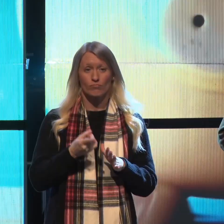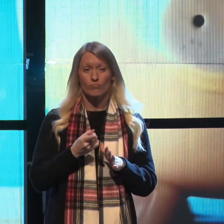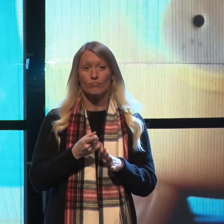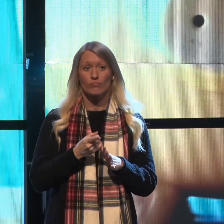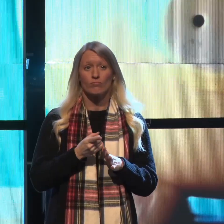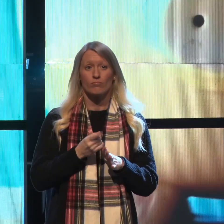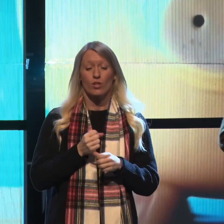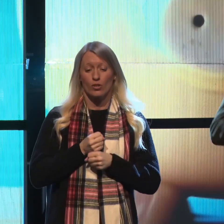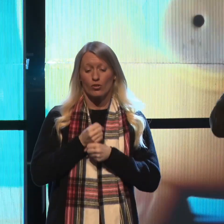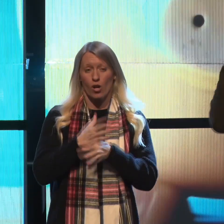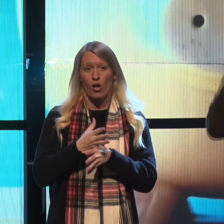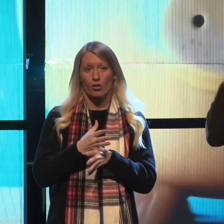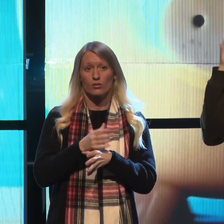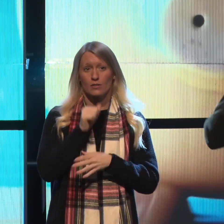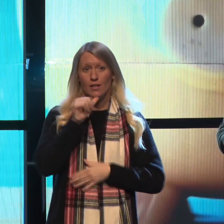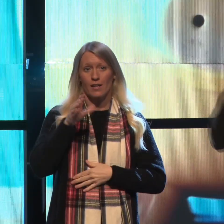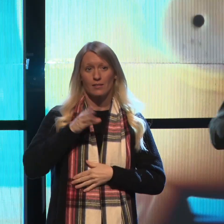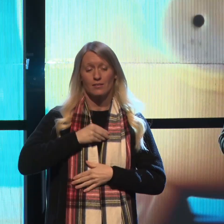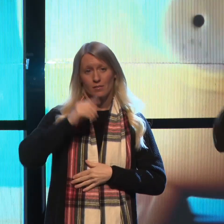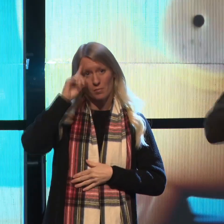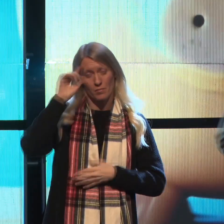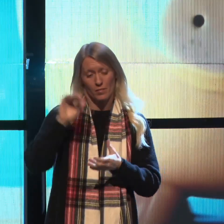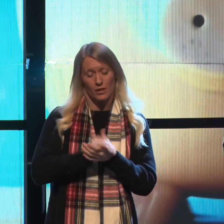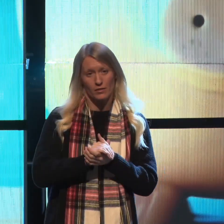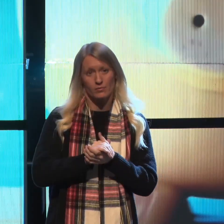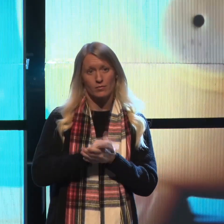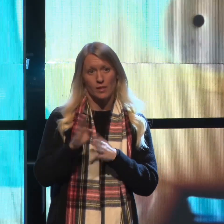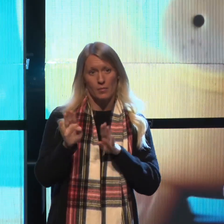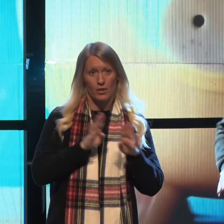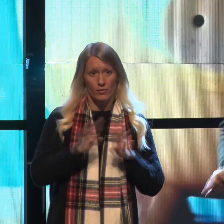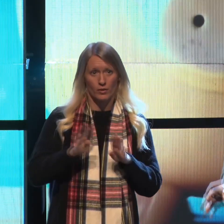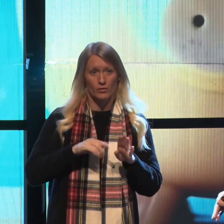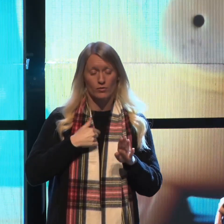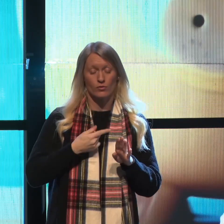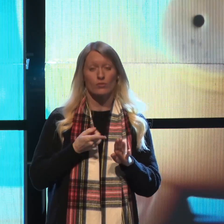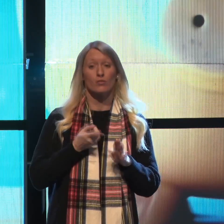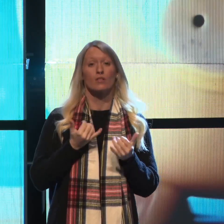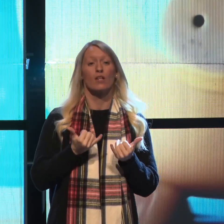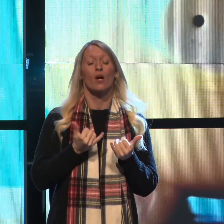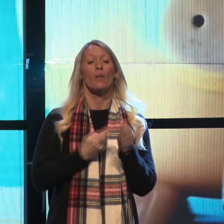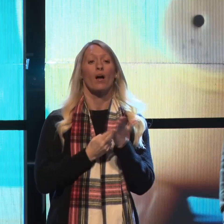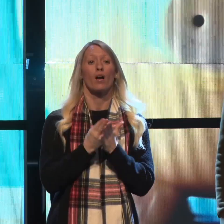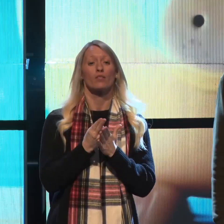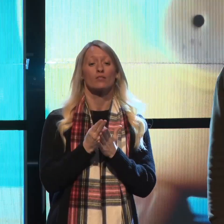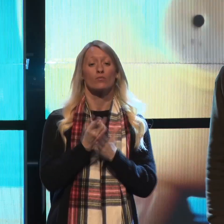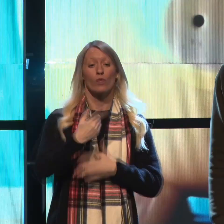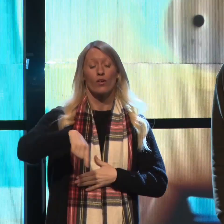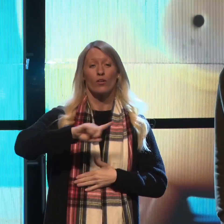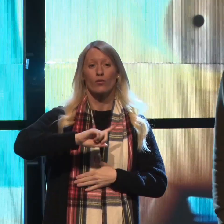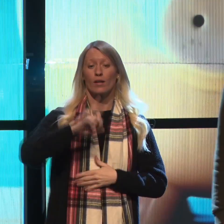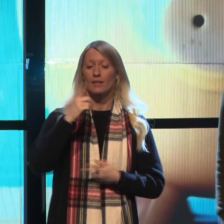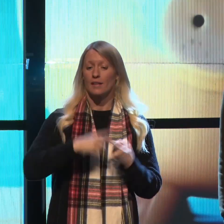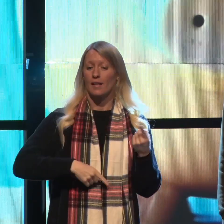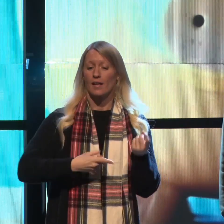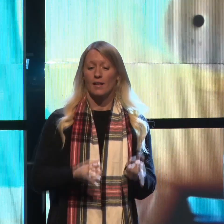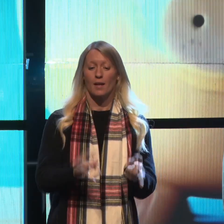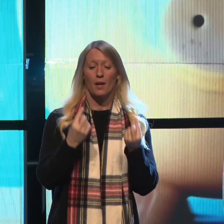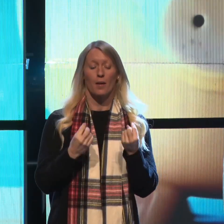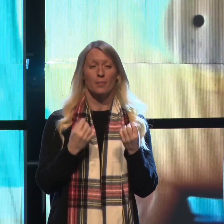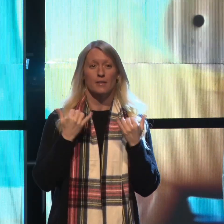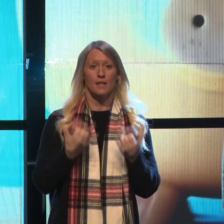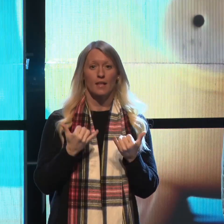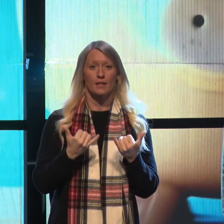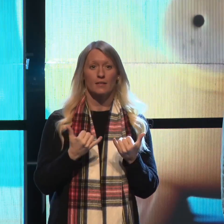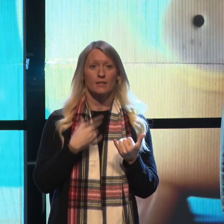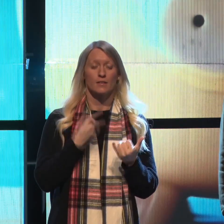you right now, I could not come today. I'm just going to be real honest with you. I could not come today and talk about